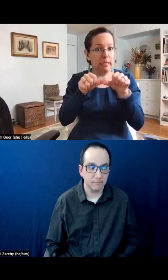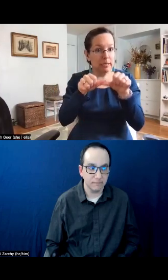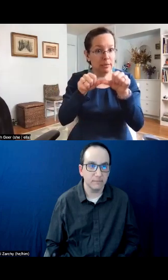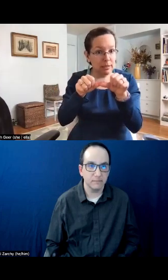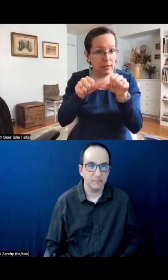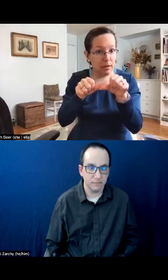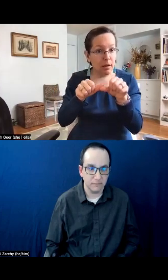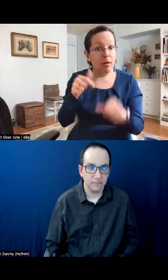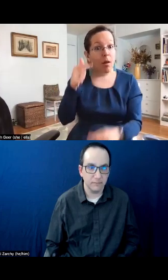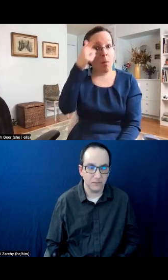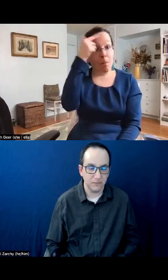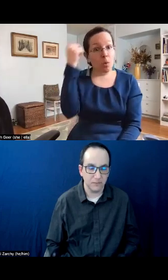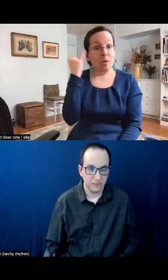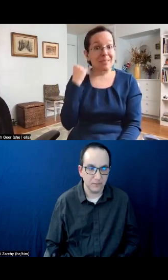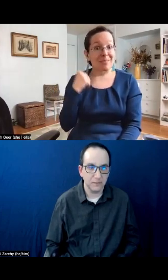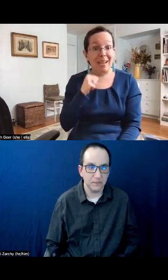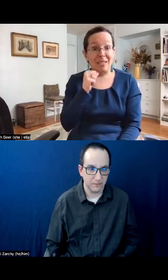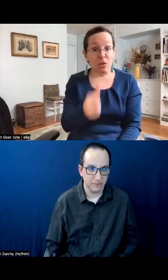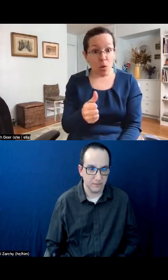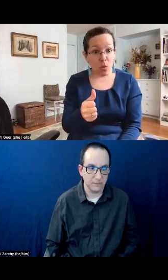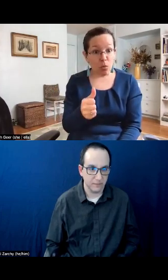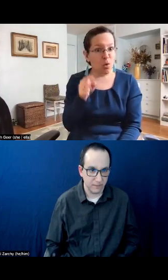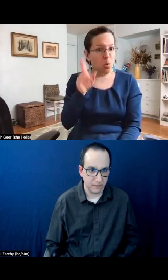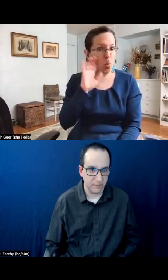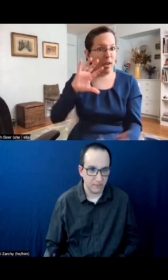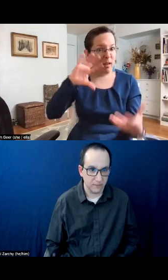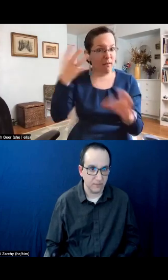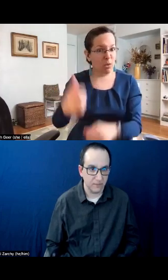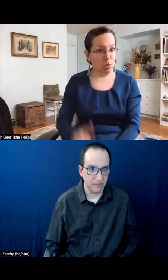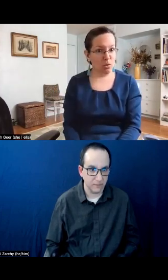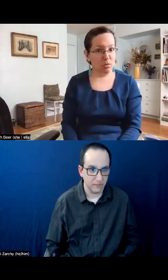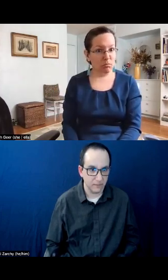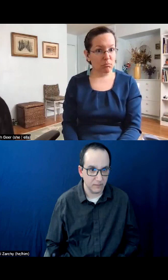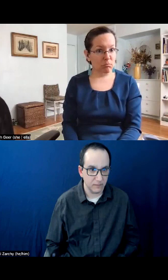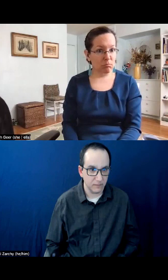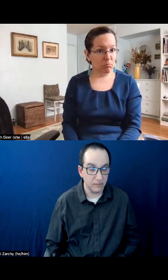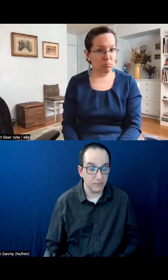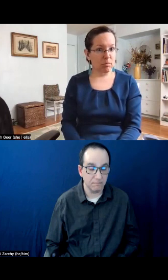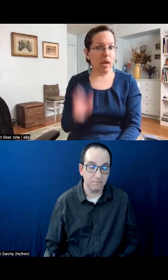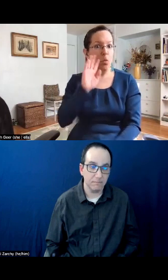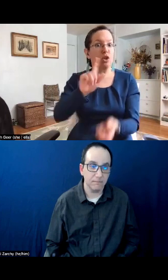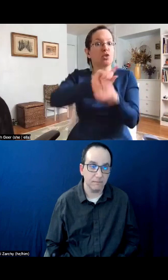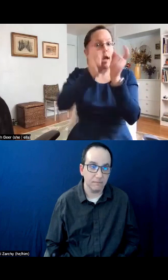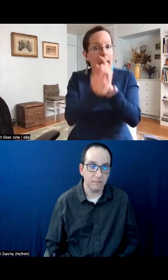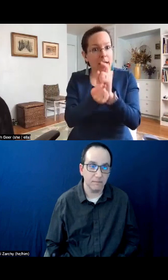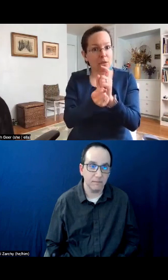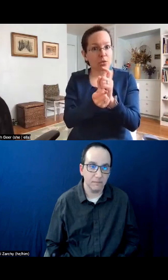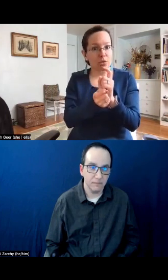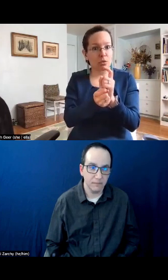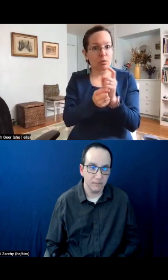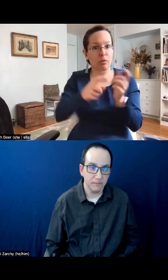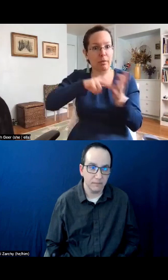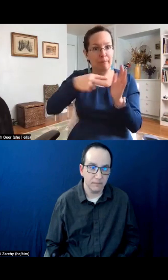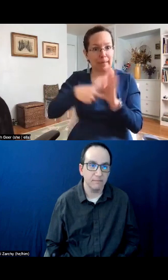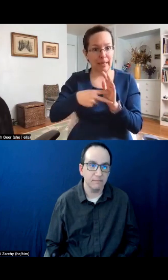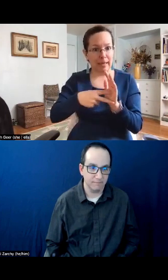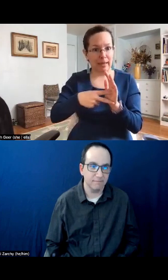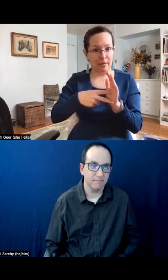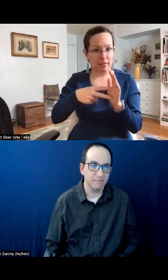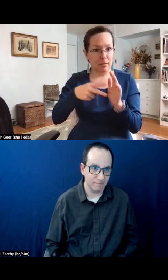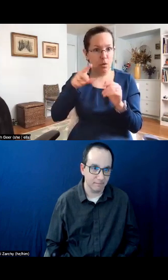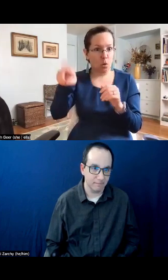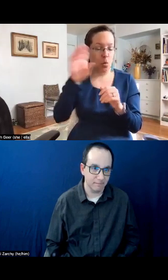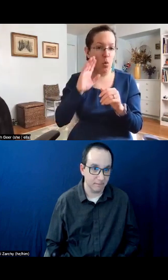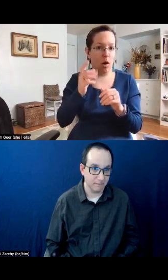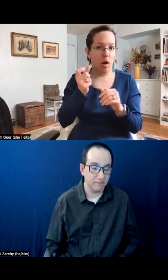it, I'm consistent throughout the entire presentation which one I'm referring to. Because if I were to